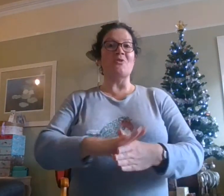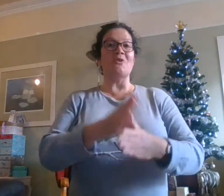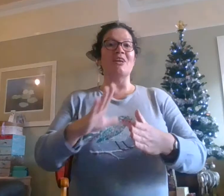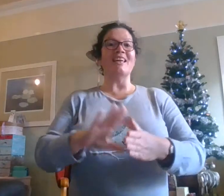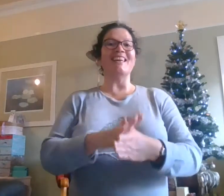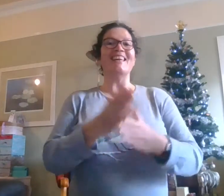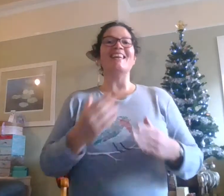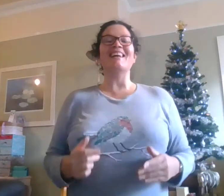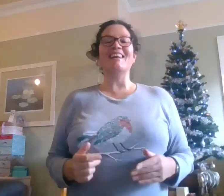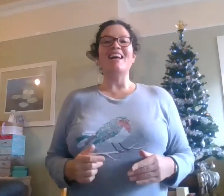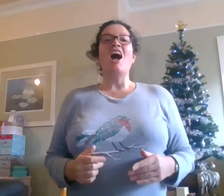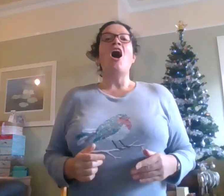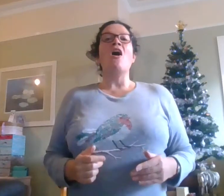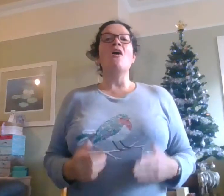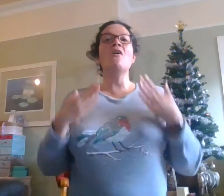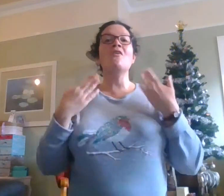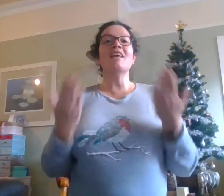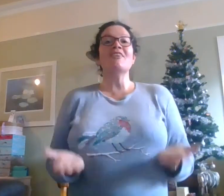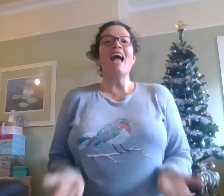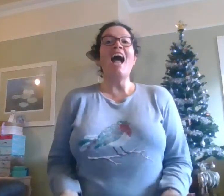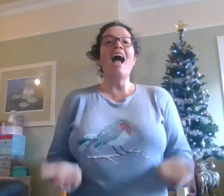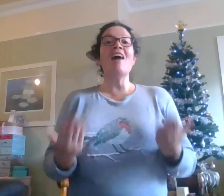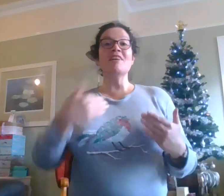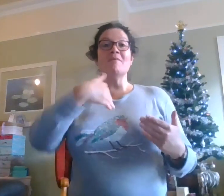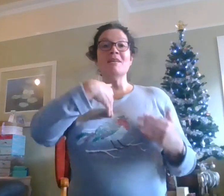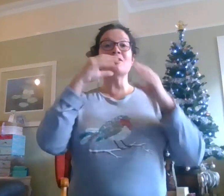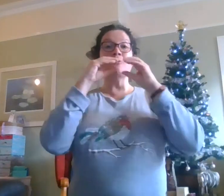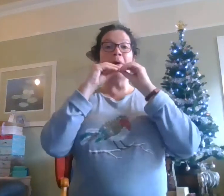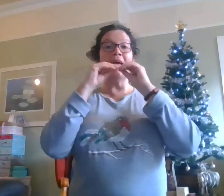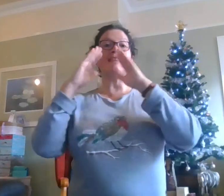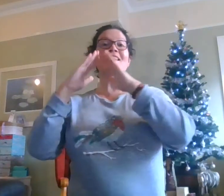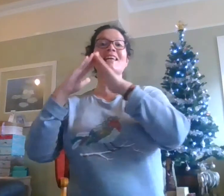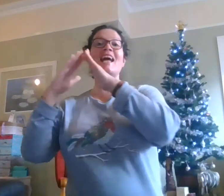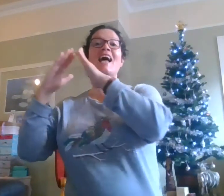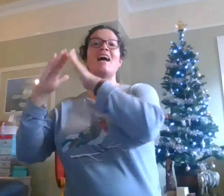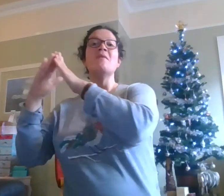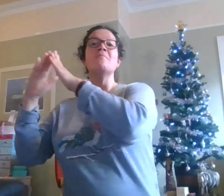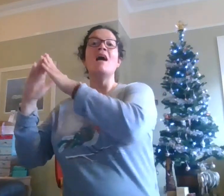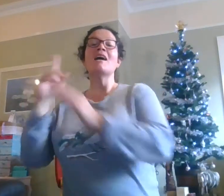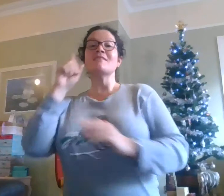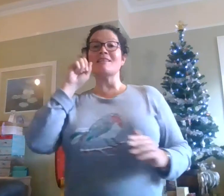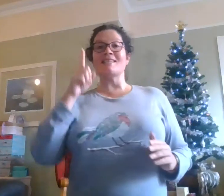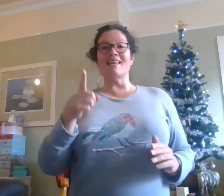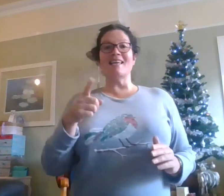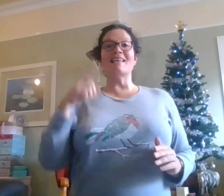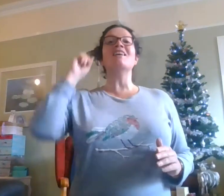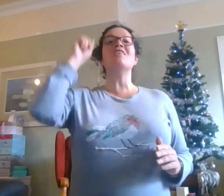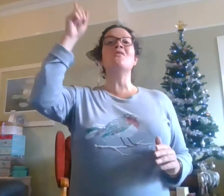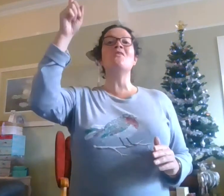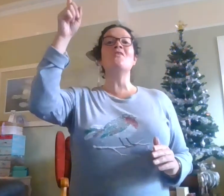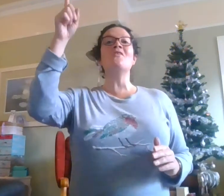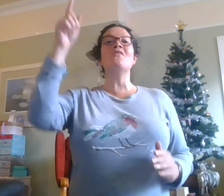joy oh now carry me to Bethlehem to see the lord